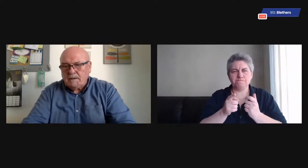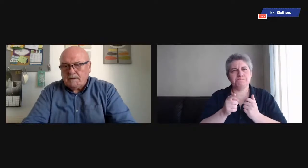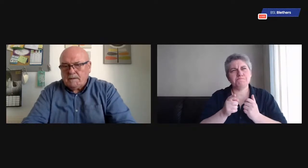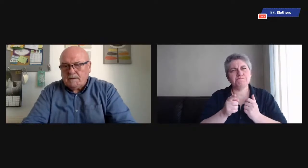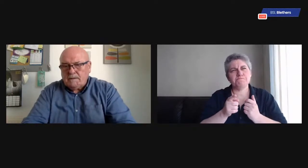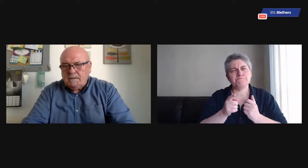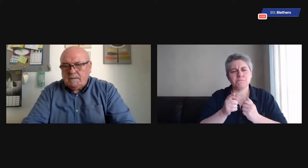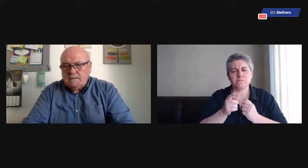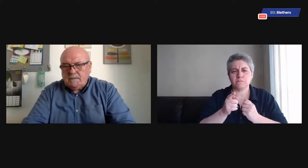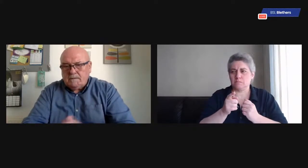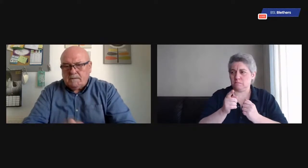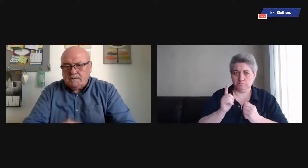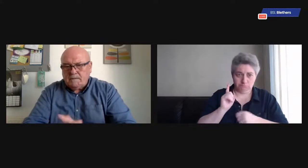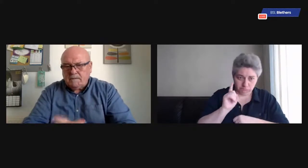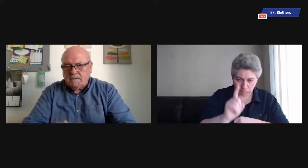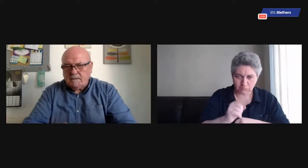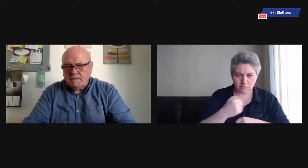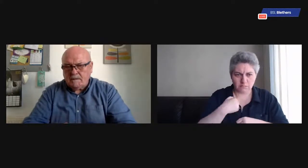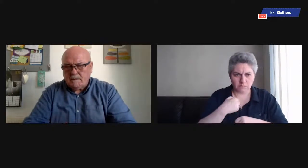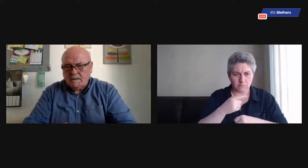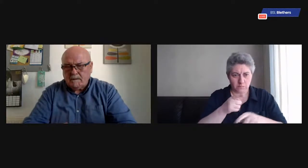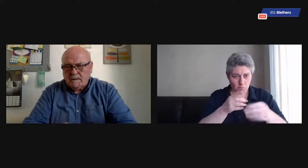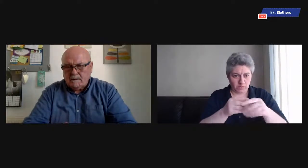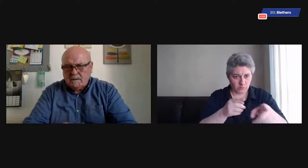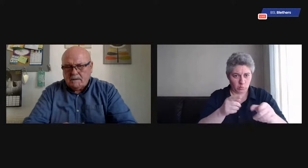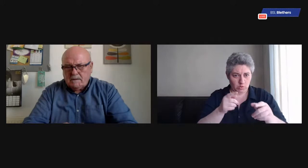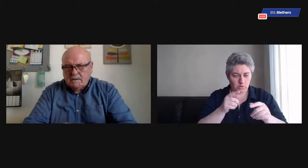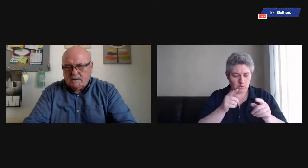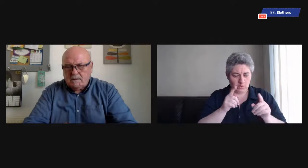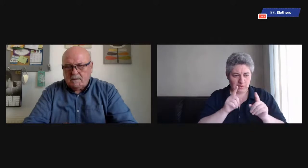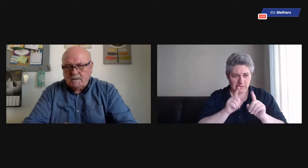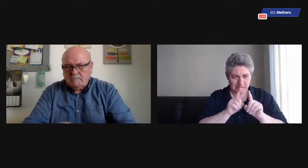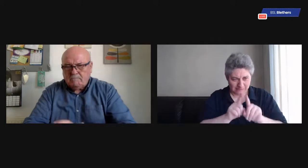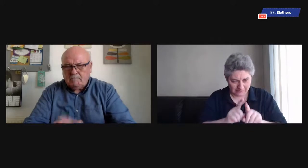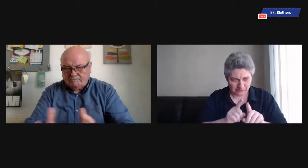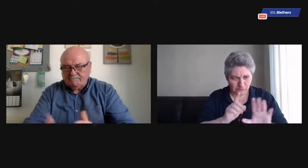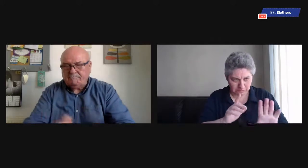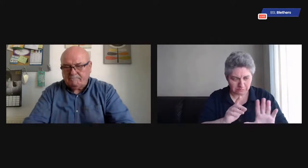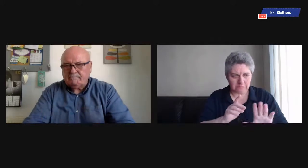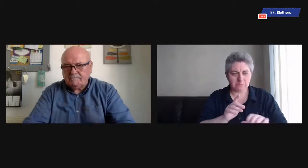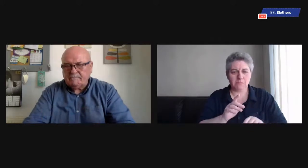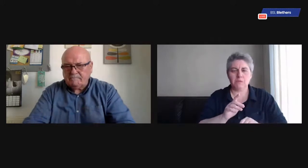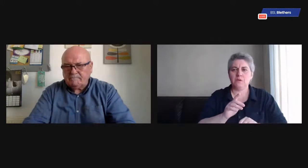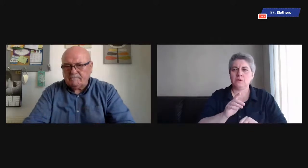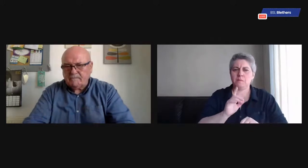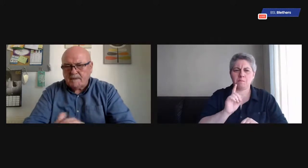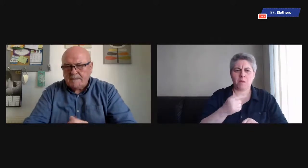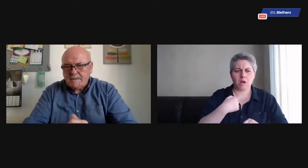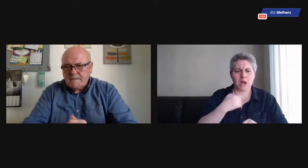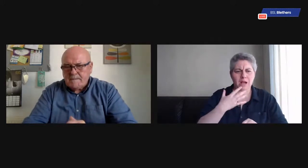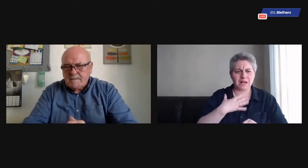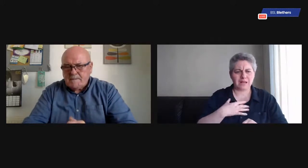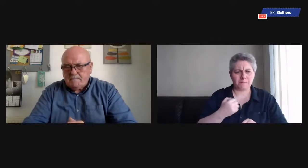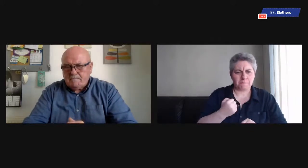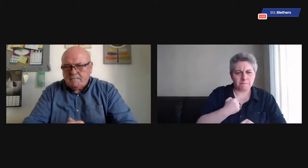court, and let's say you were the deaf intermediary,